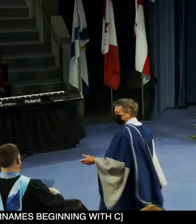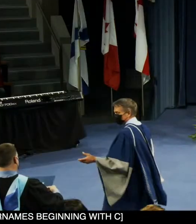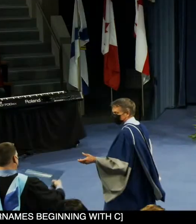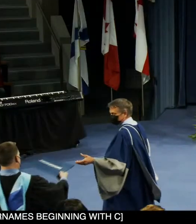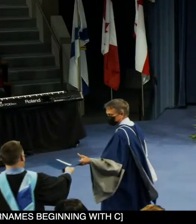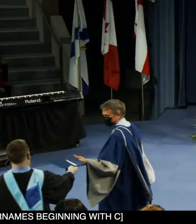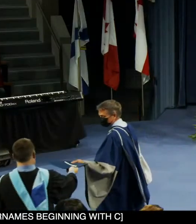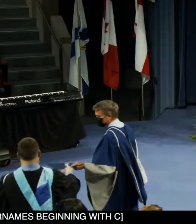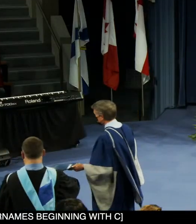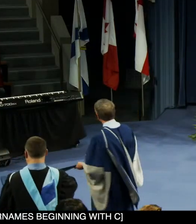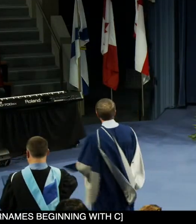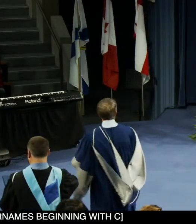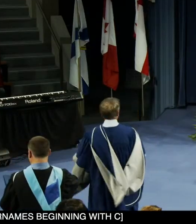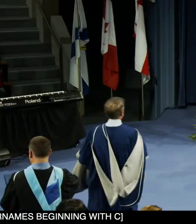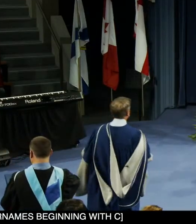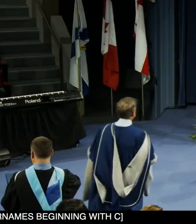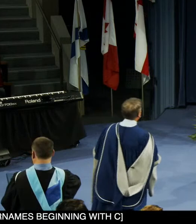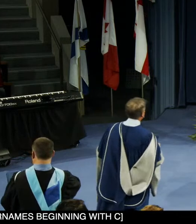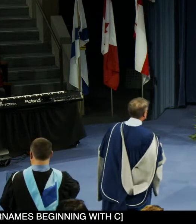Benjamin Conrad.